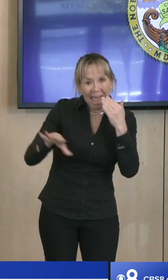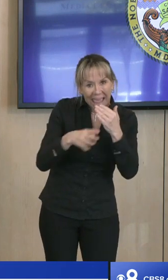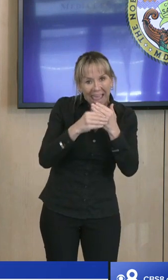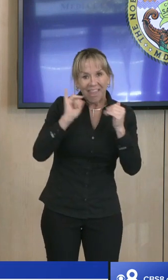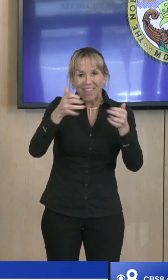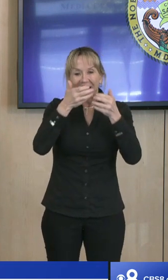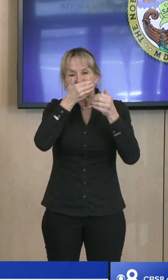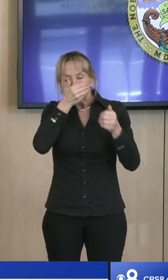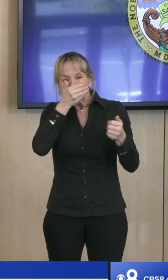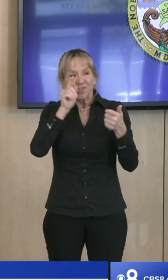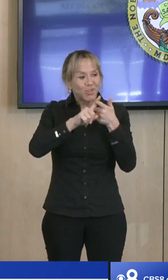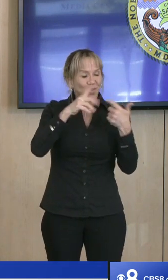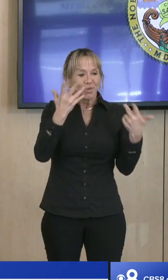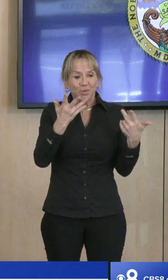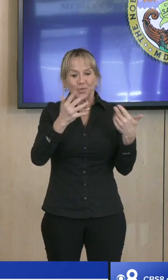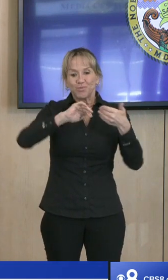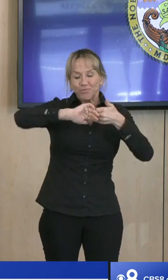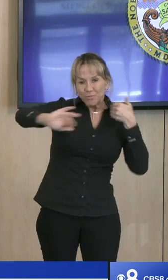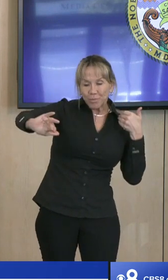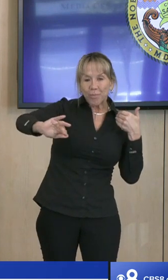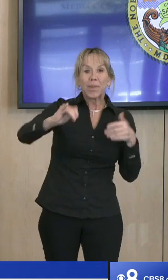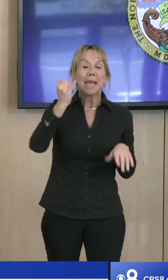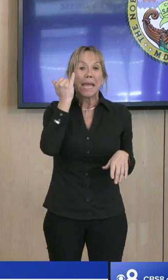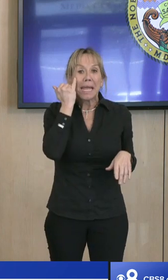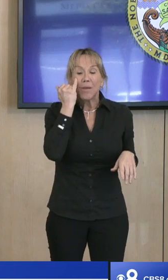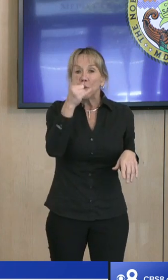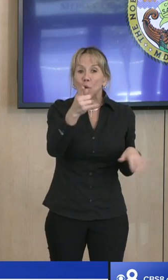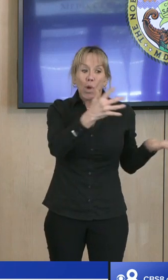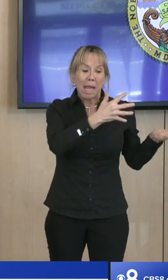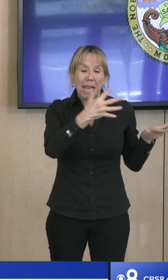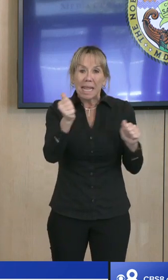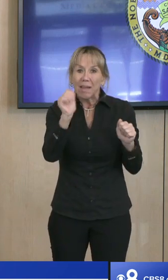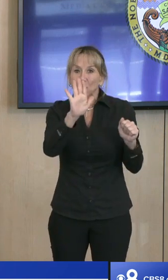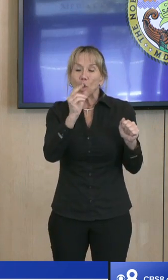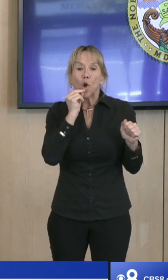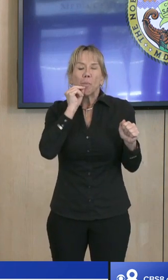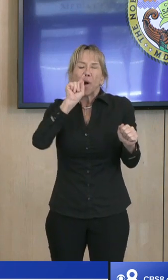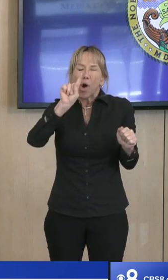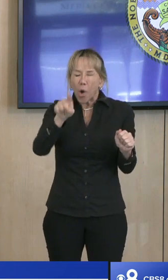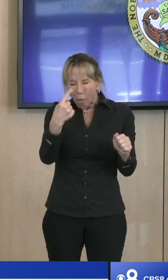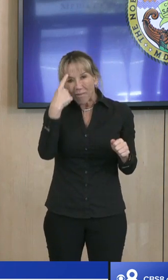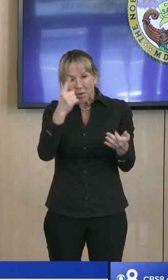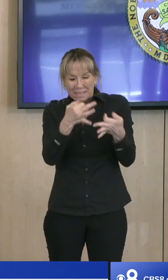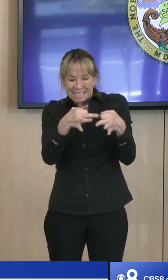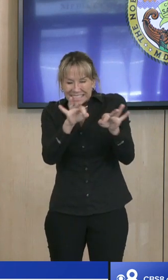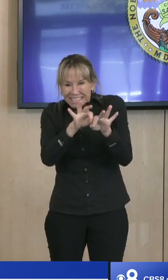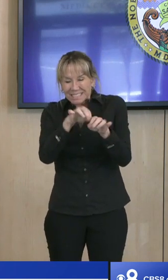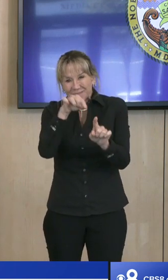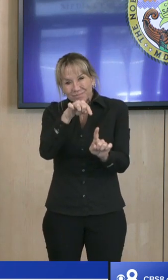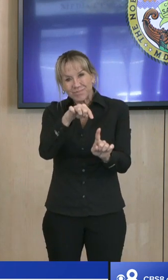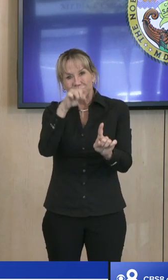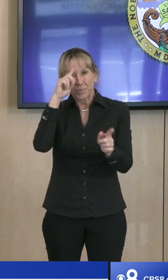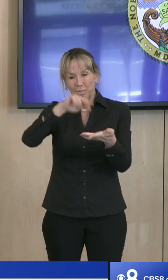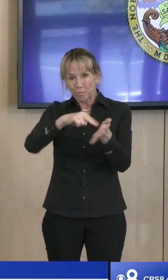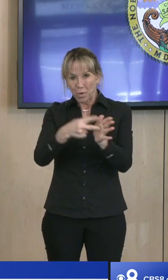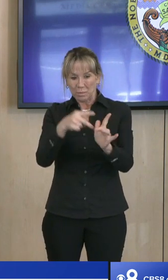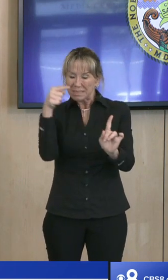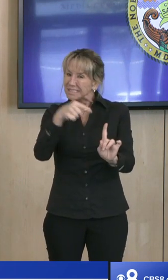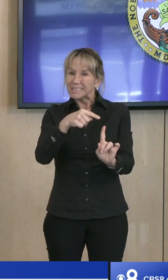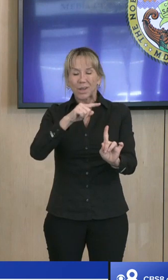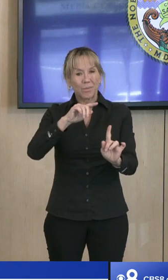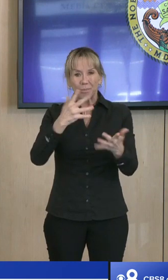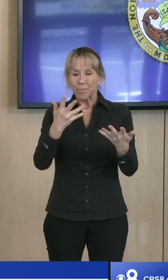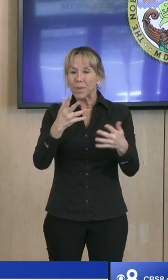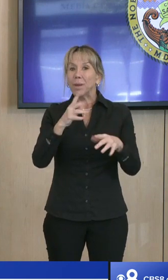are leaving your house for an essential purpose only, then when you leave your house for that essential purpose, we encourage